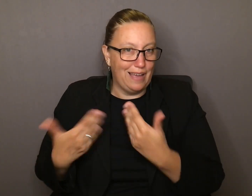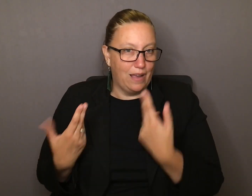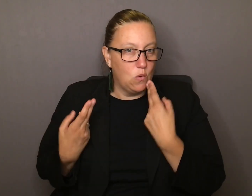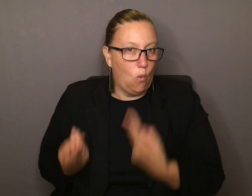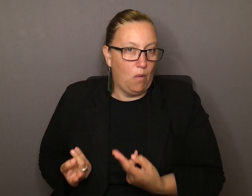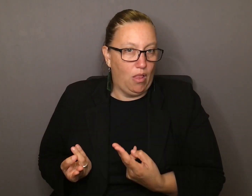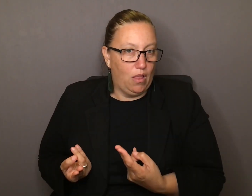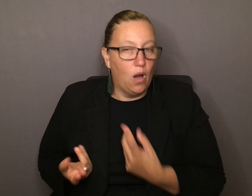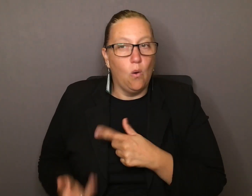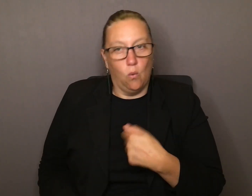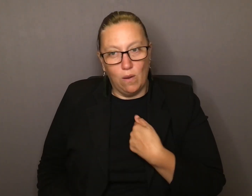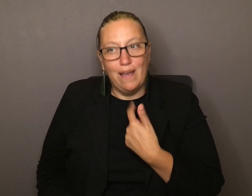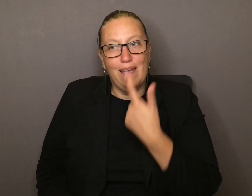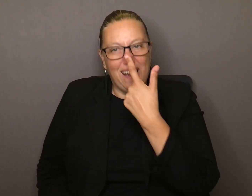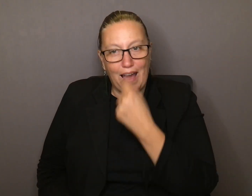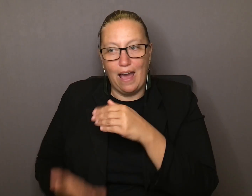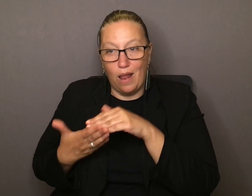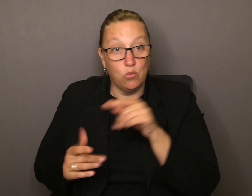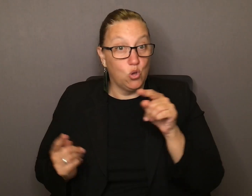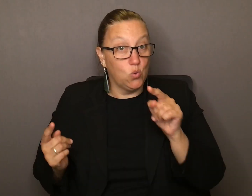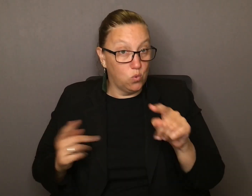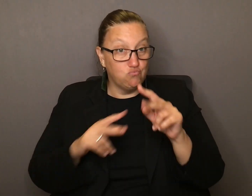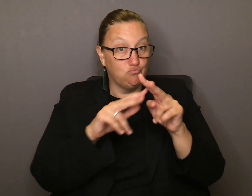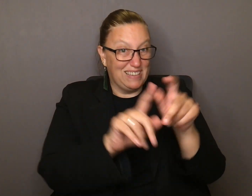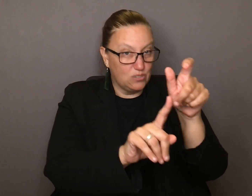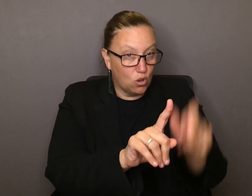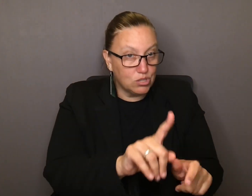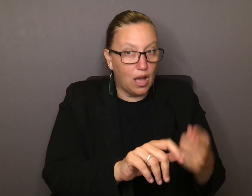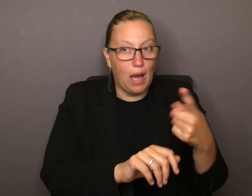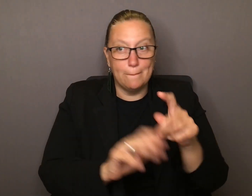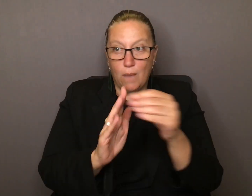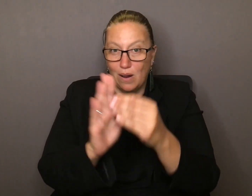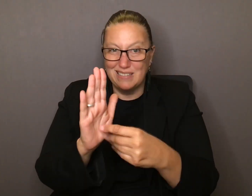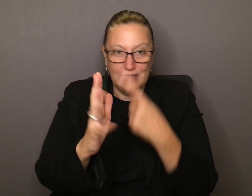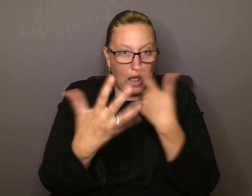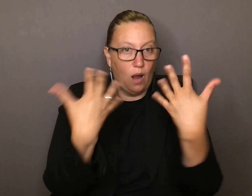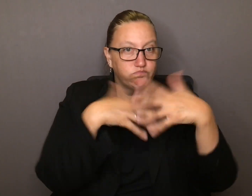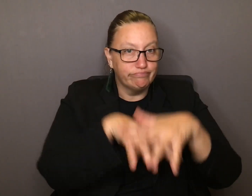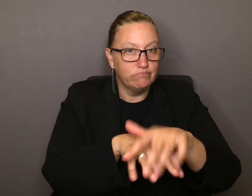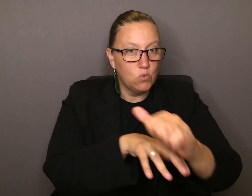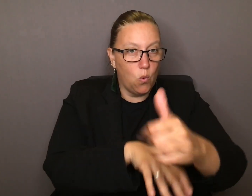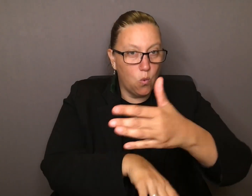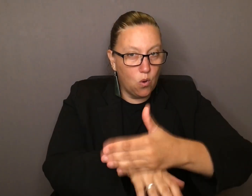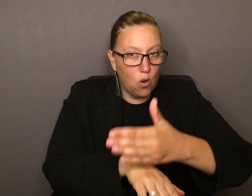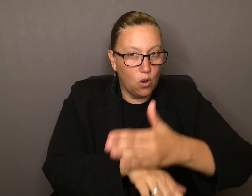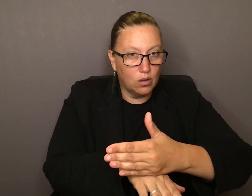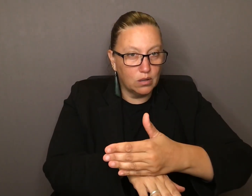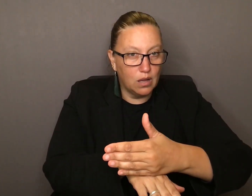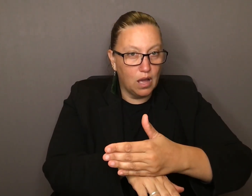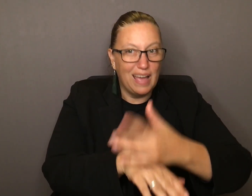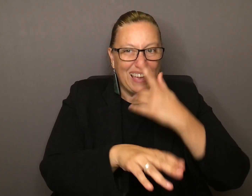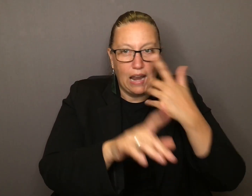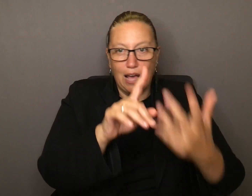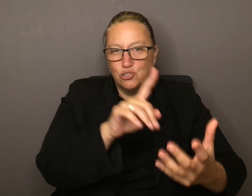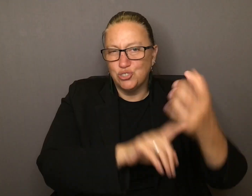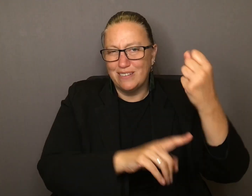can really help researchers and policymakers embed that into their practice and achieve lasting implementable